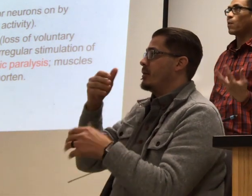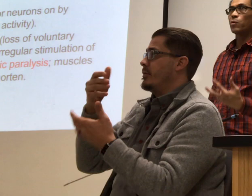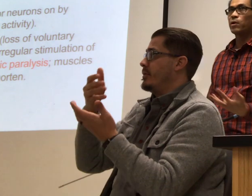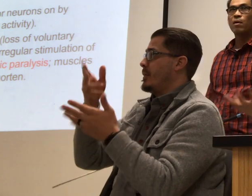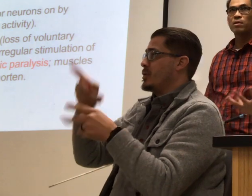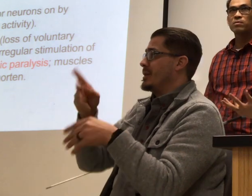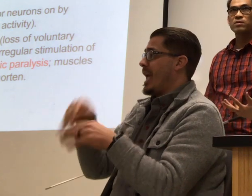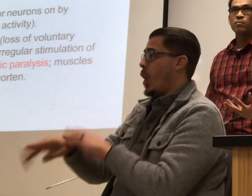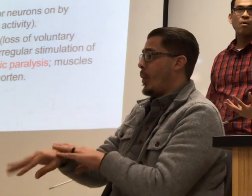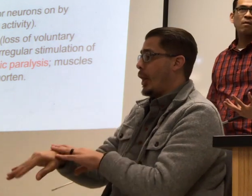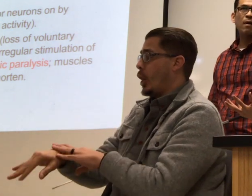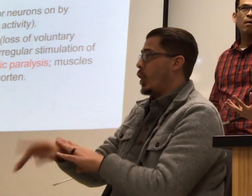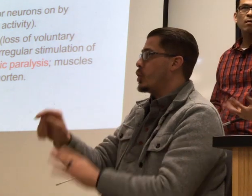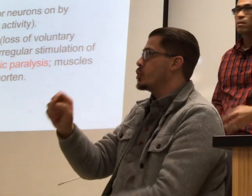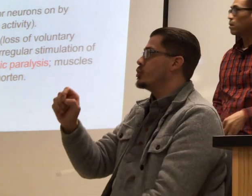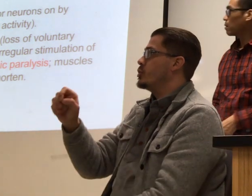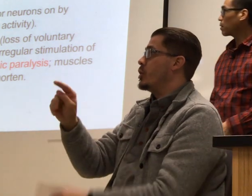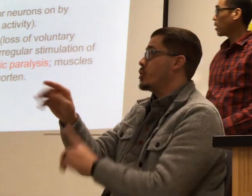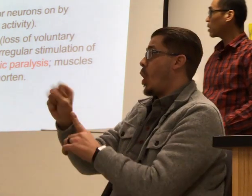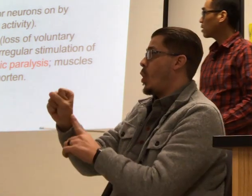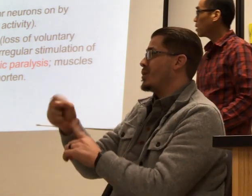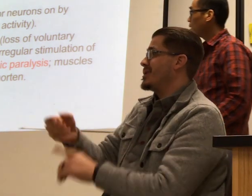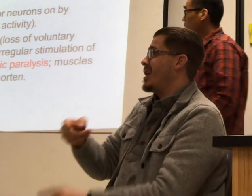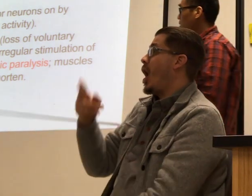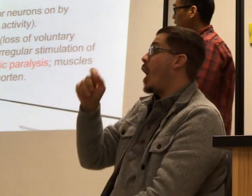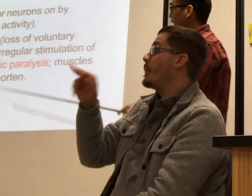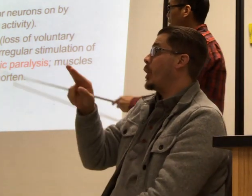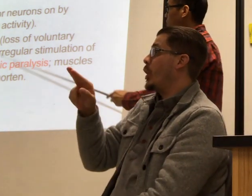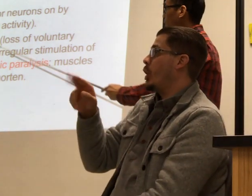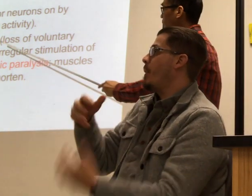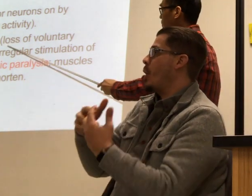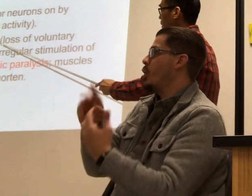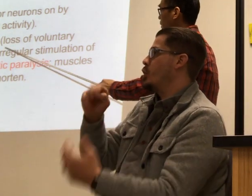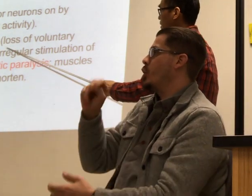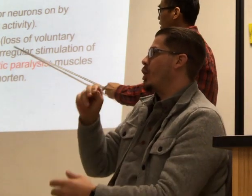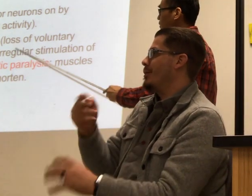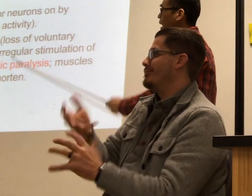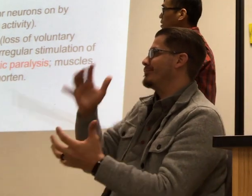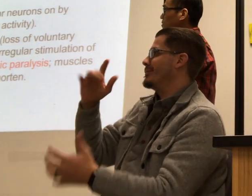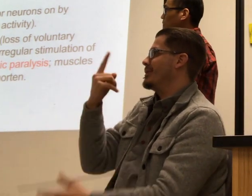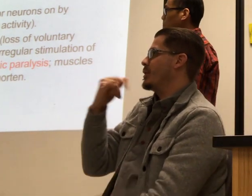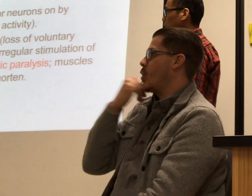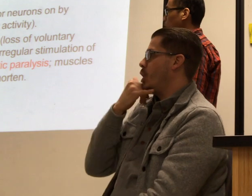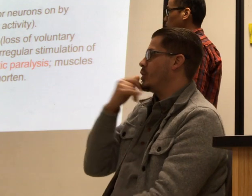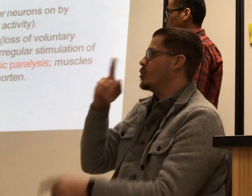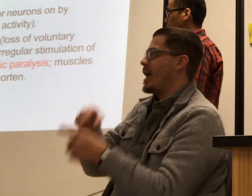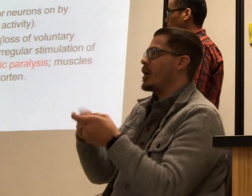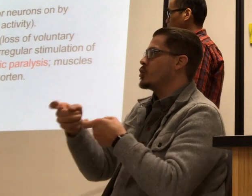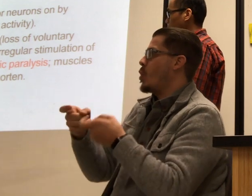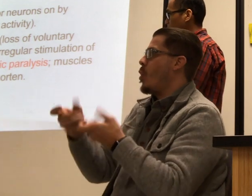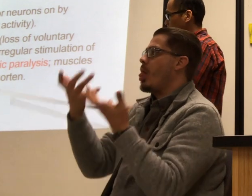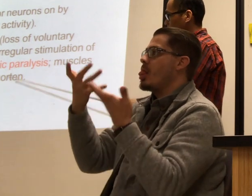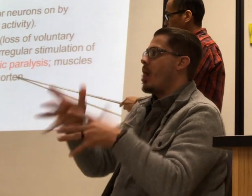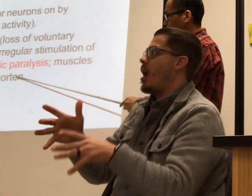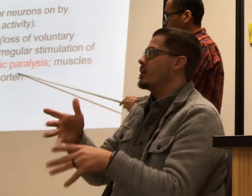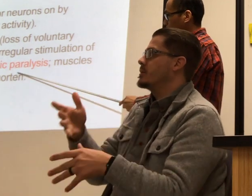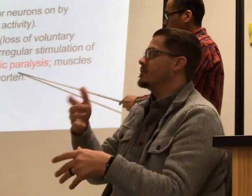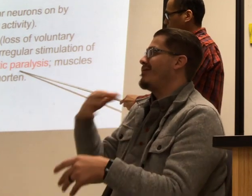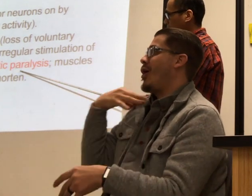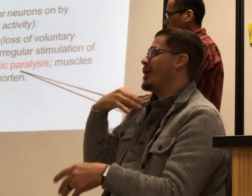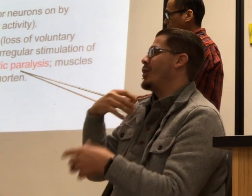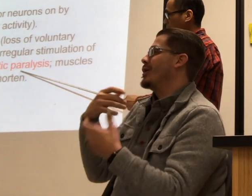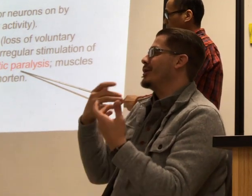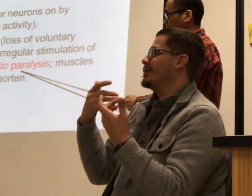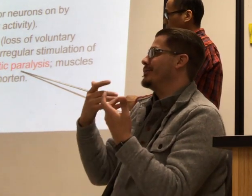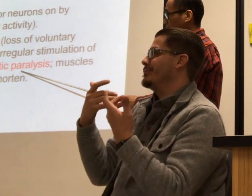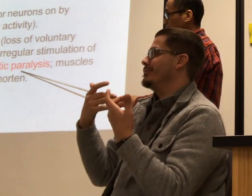the upper motor neurons, there's something wrong there. Okay? So you can't control them, all right? You have loss of voluntary control. You may have what's called